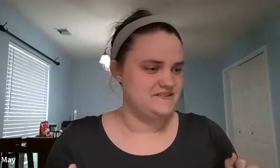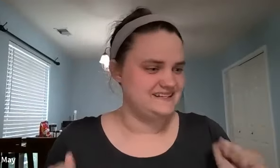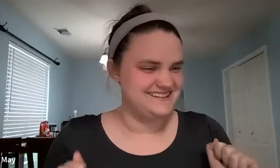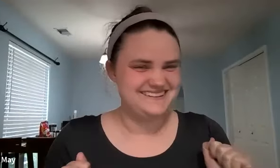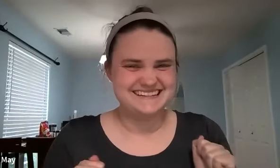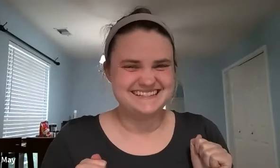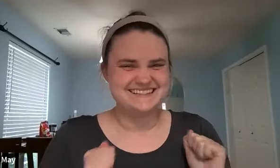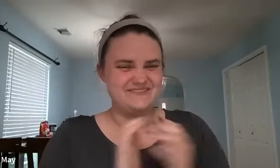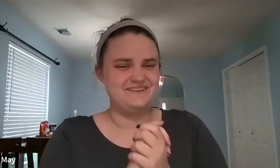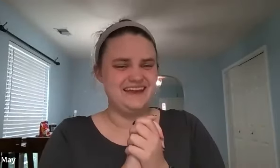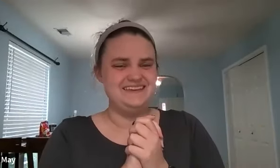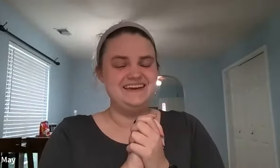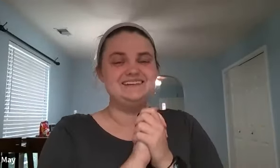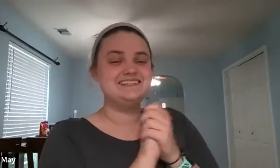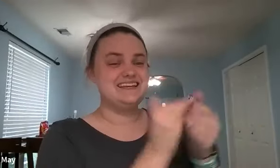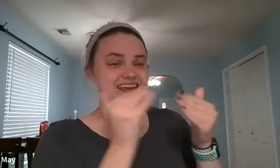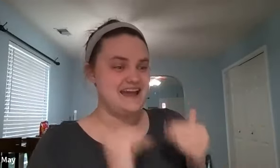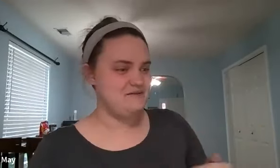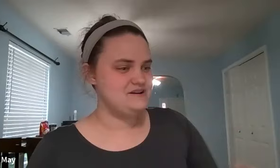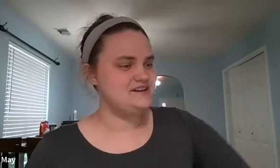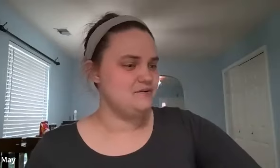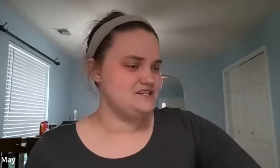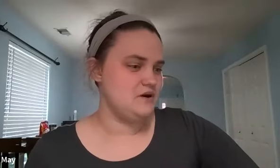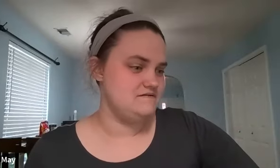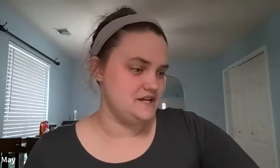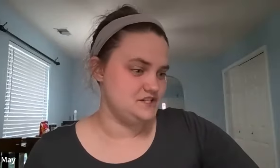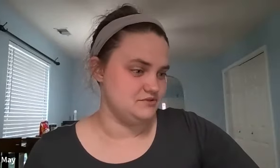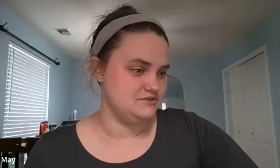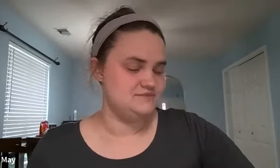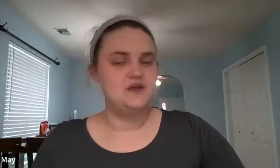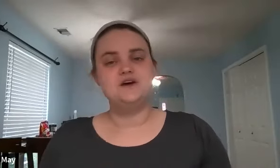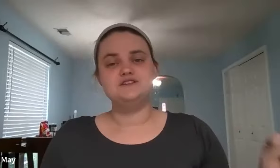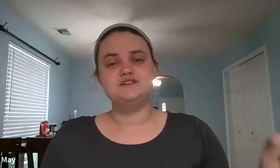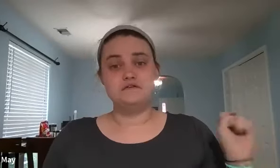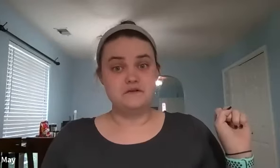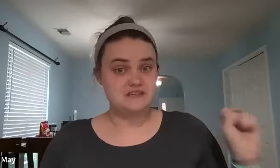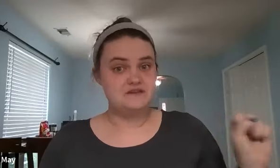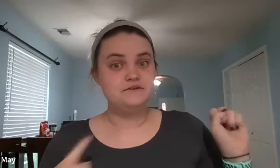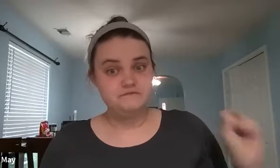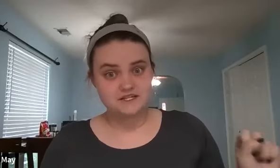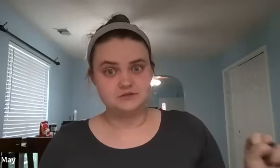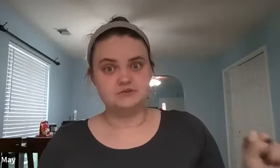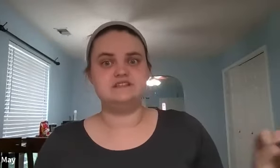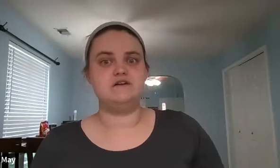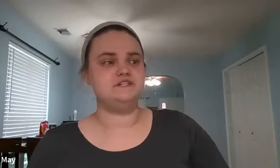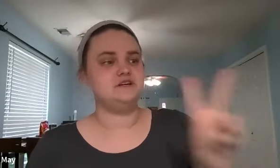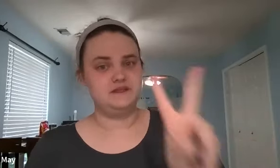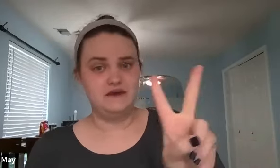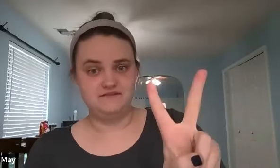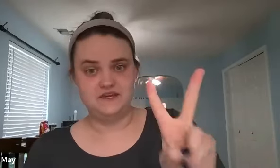Perfect. All right, awesome. Okay, so now we're going to go on to our vegetables. So for the sign for vegetable itself is going to be that